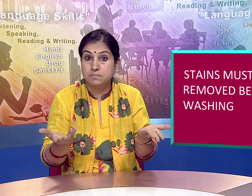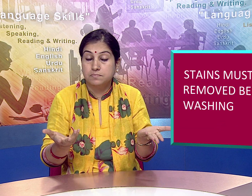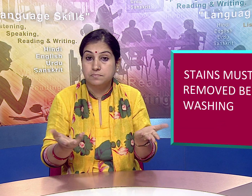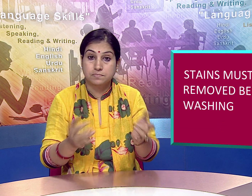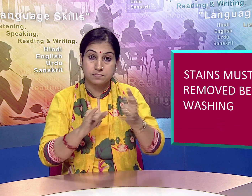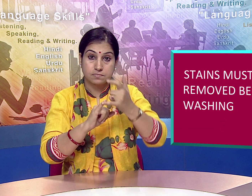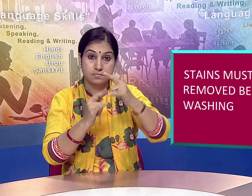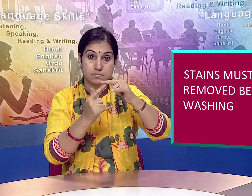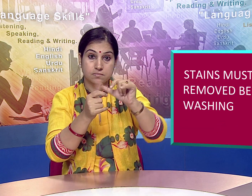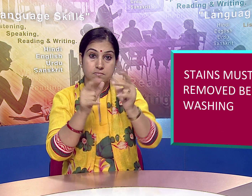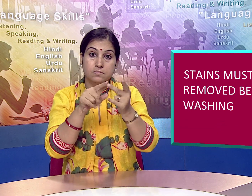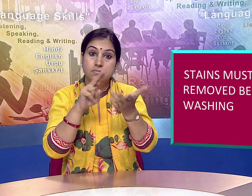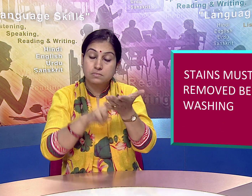stain must be removed